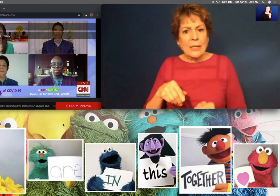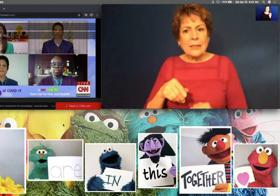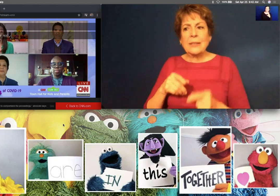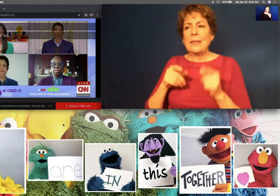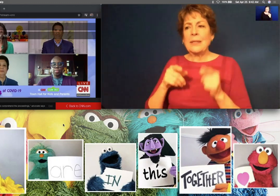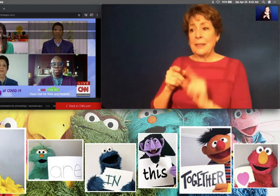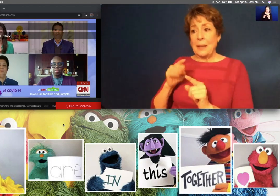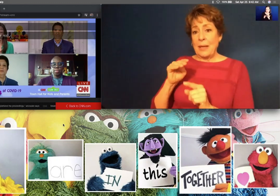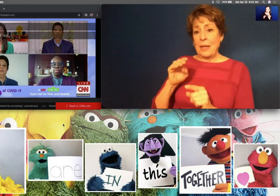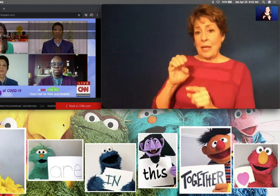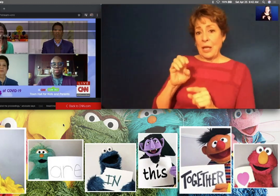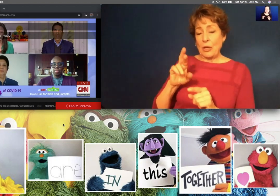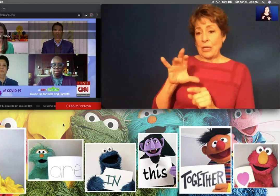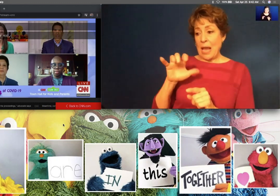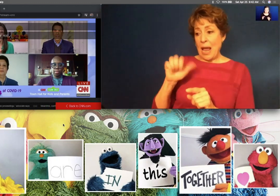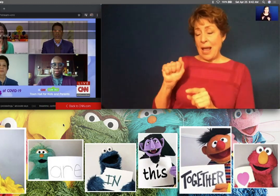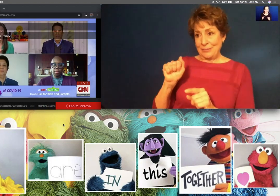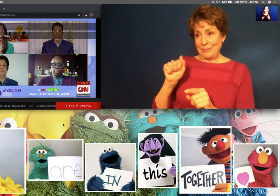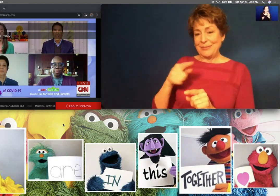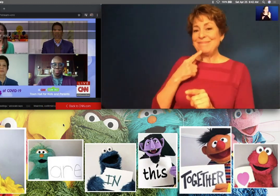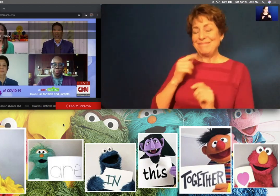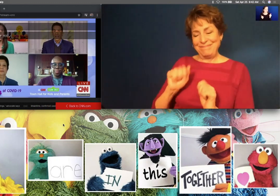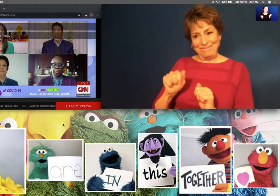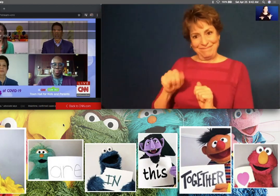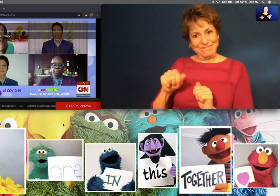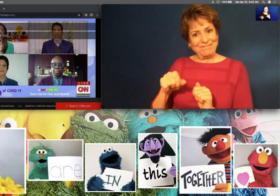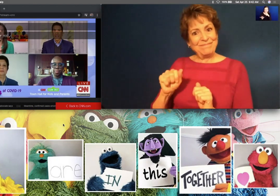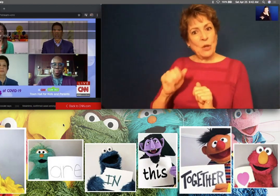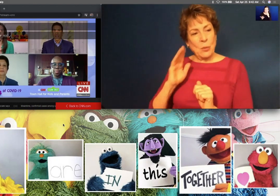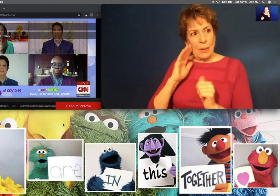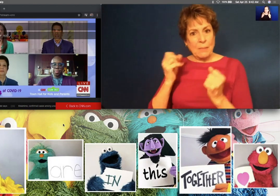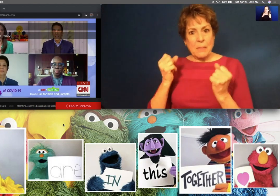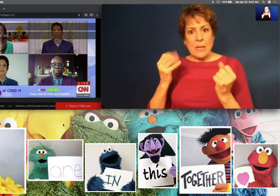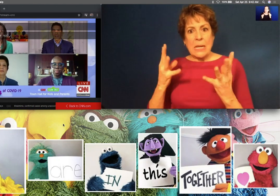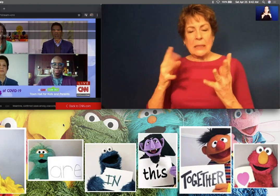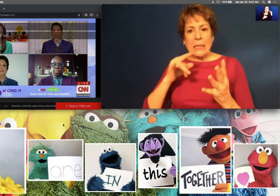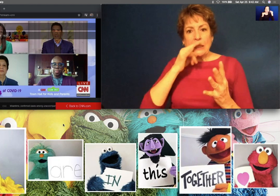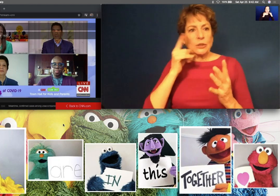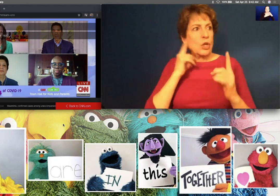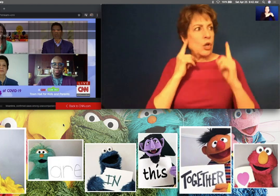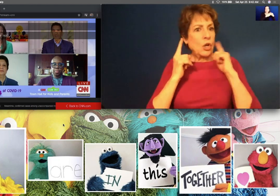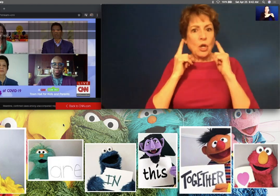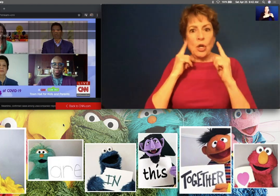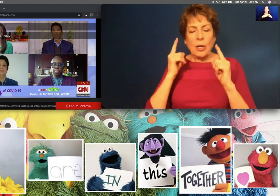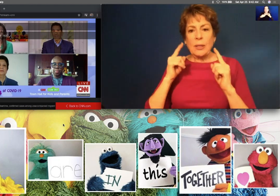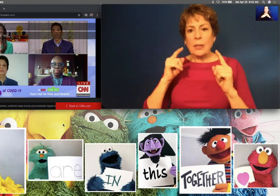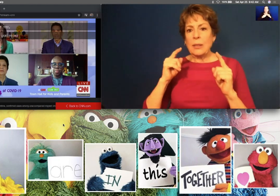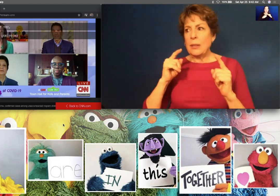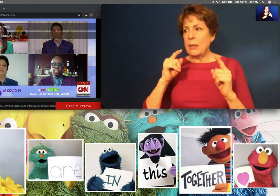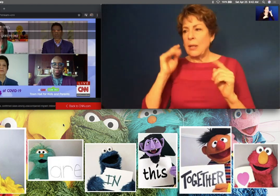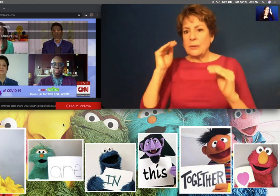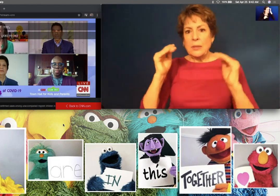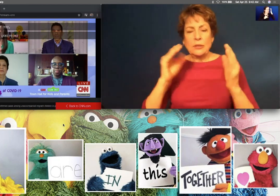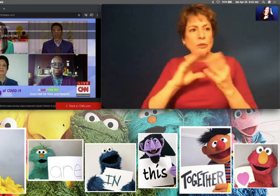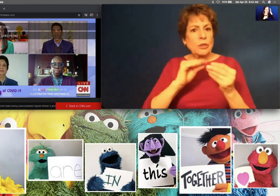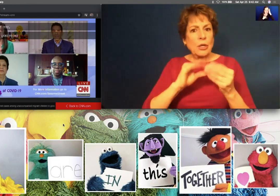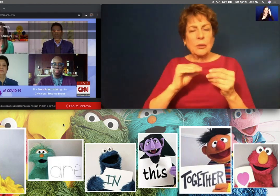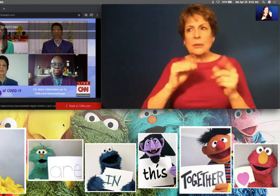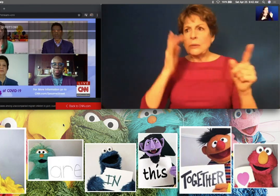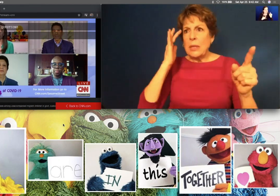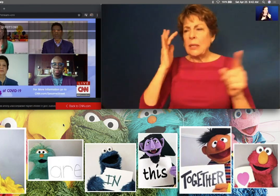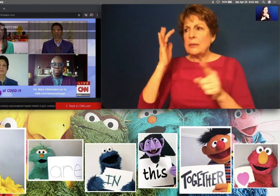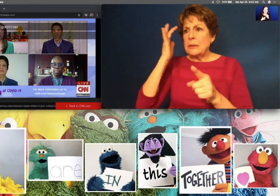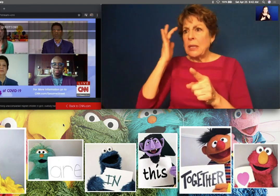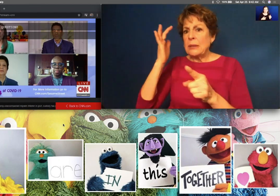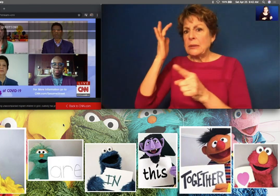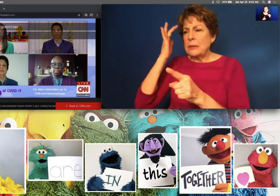I don't know about you, Dr. Jiragi, but I sort of hear two things in Quinn's question. So I'm sure kids are hearing, grown-ups, they're hearing all of us talk a lot, and then maybe